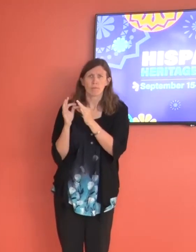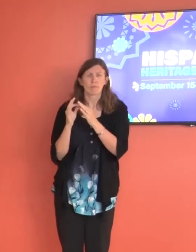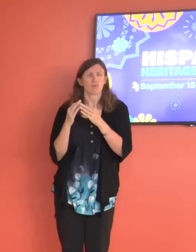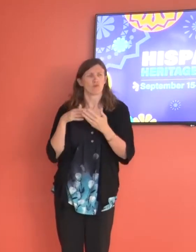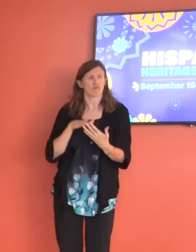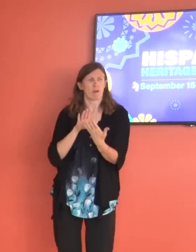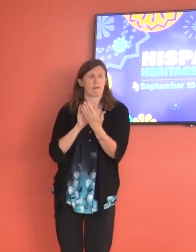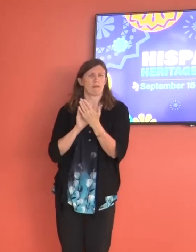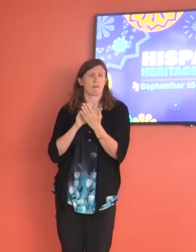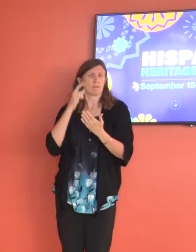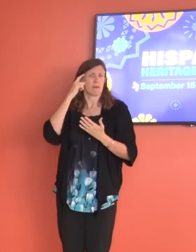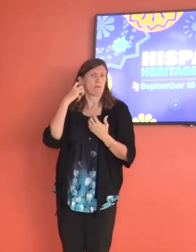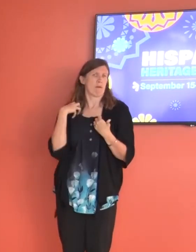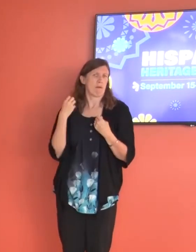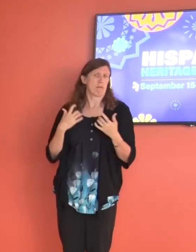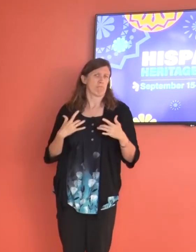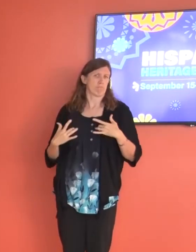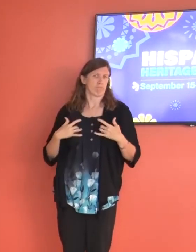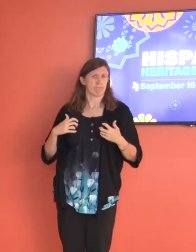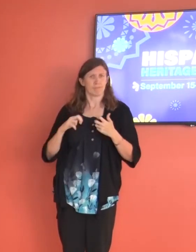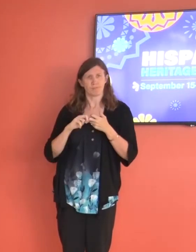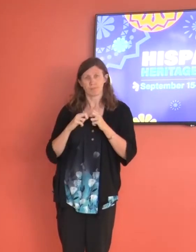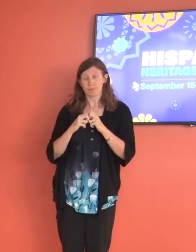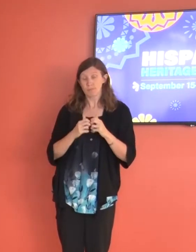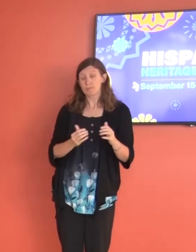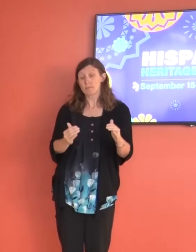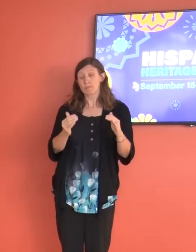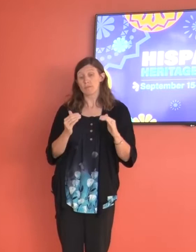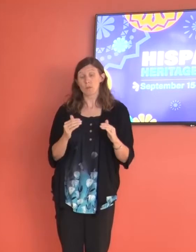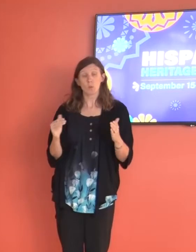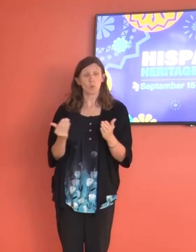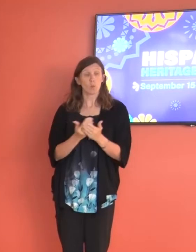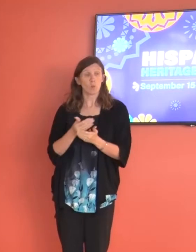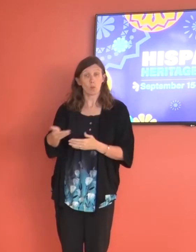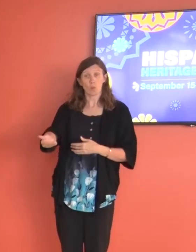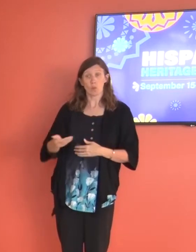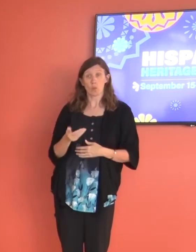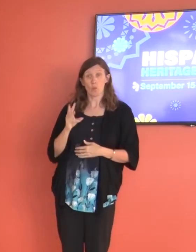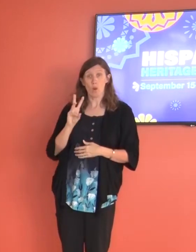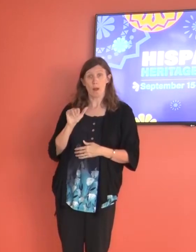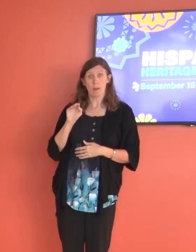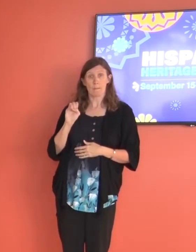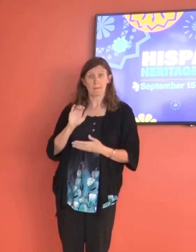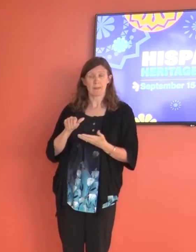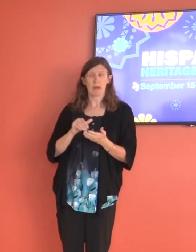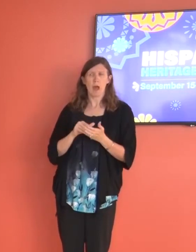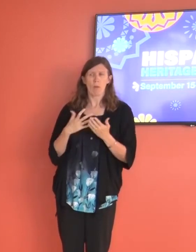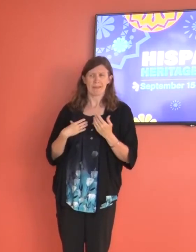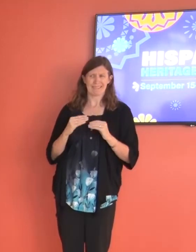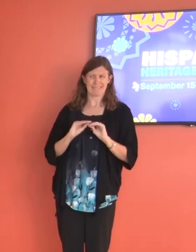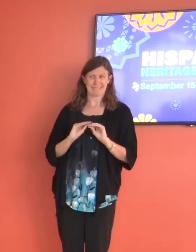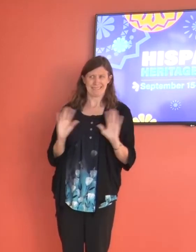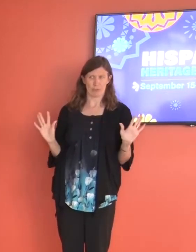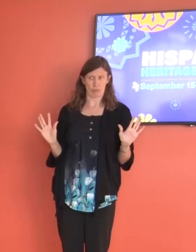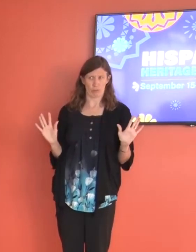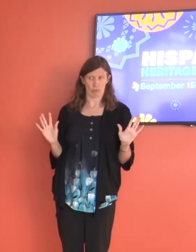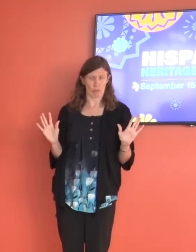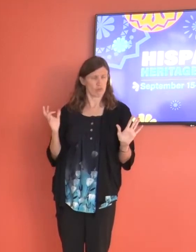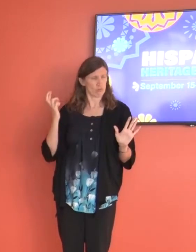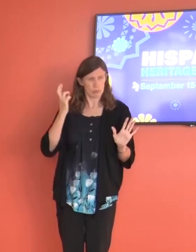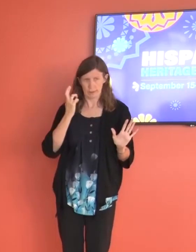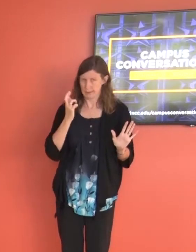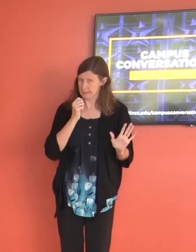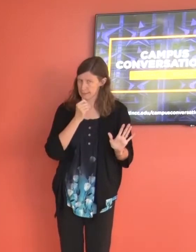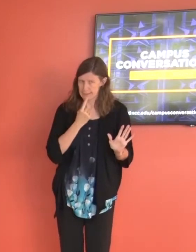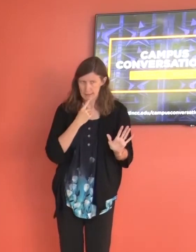concerns. And then also the new Welcome Center. So I want to make sure I'm clear about this because I realize I didn't say this